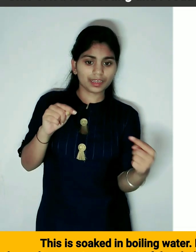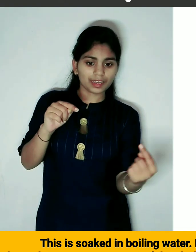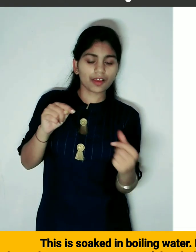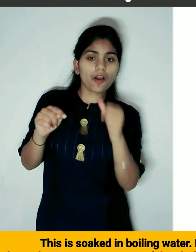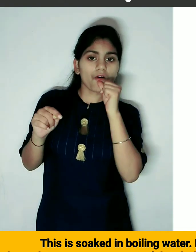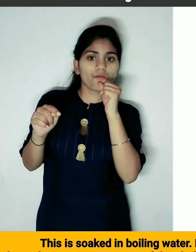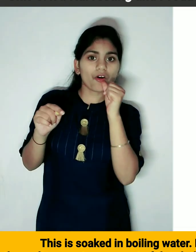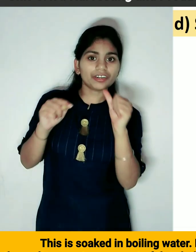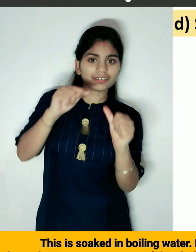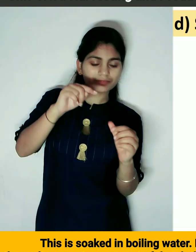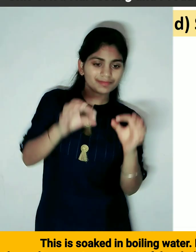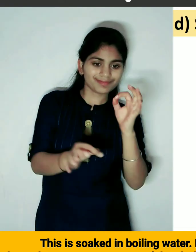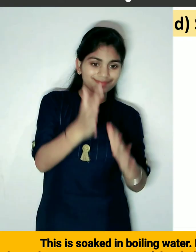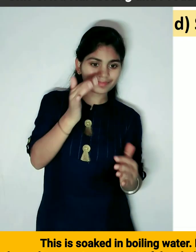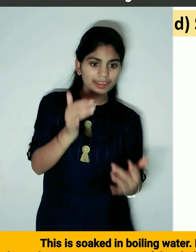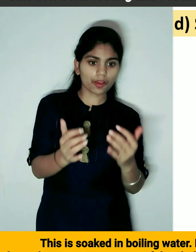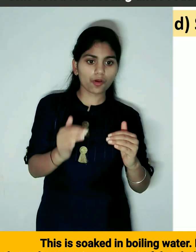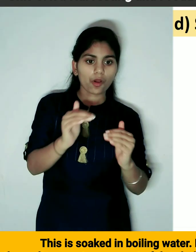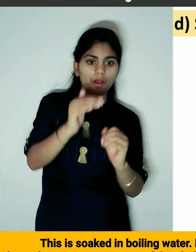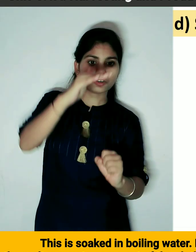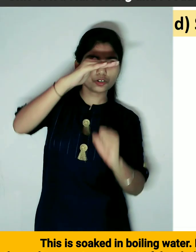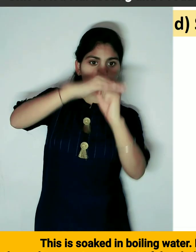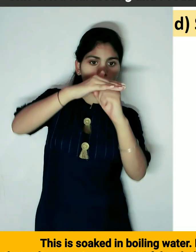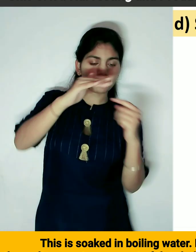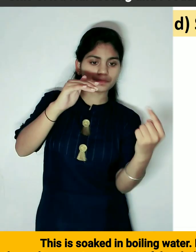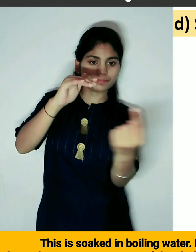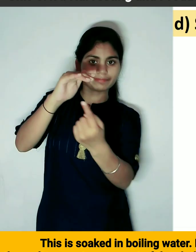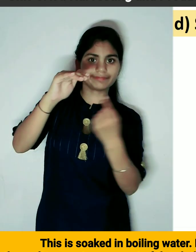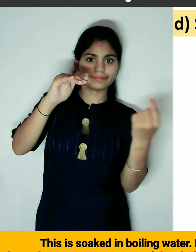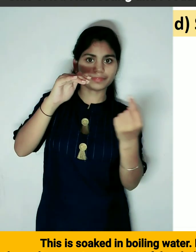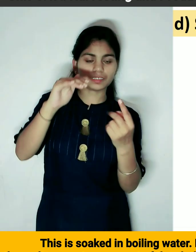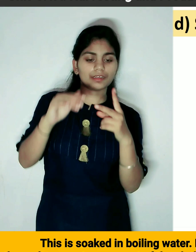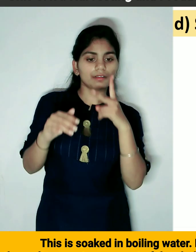removed from the surface of water.